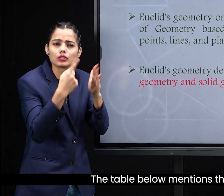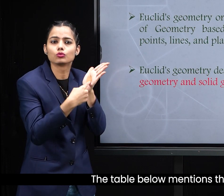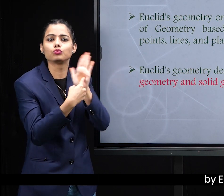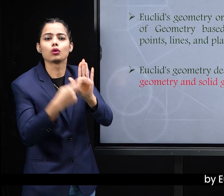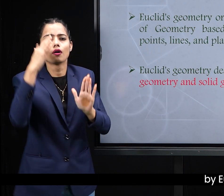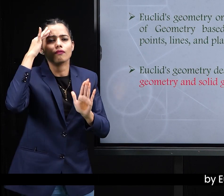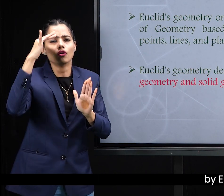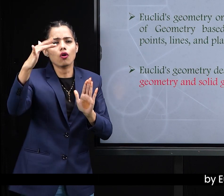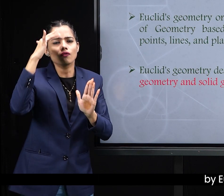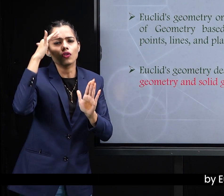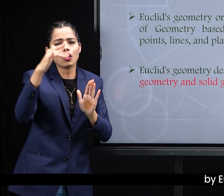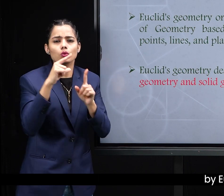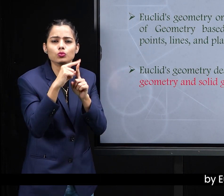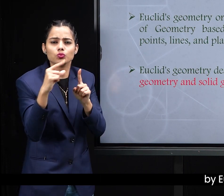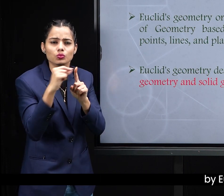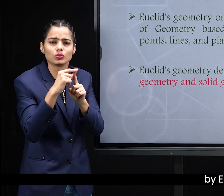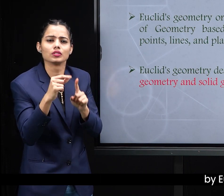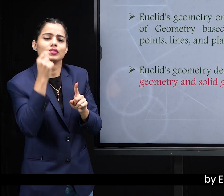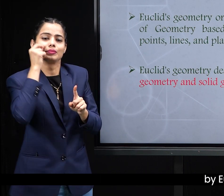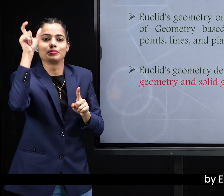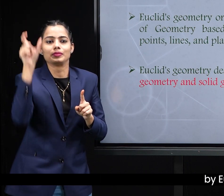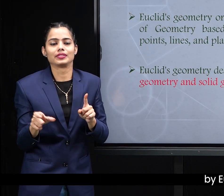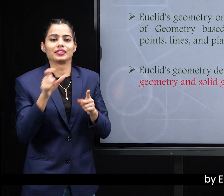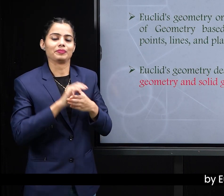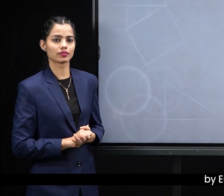were proved by Euclid.